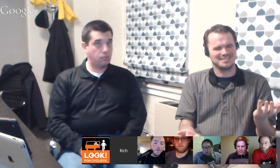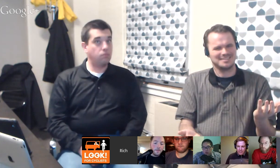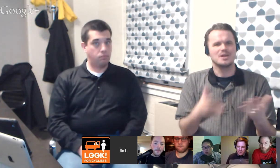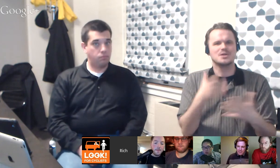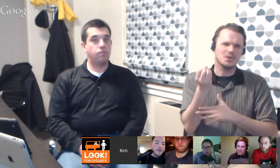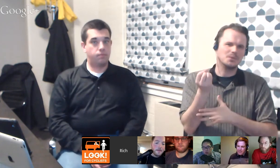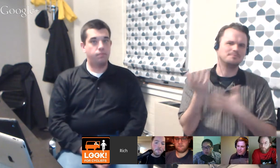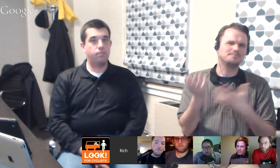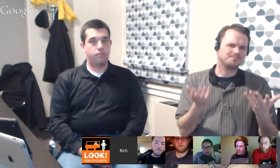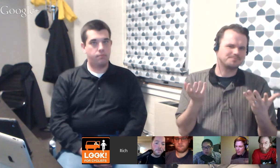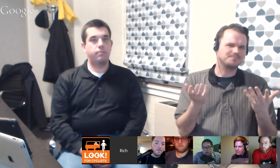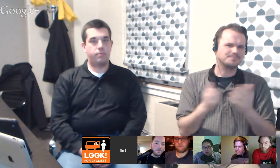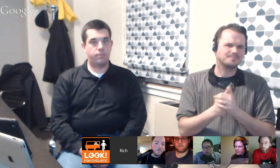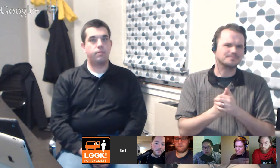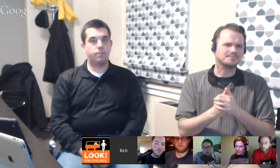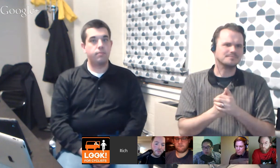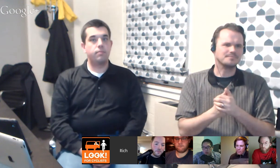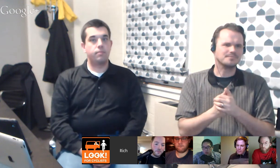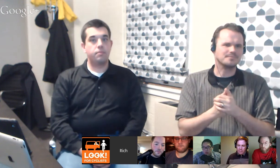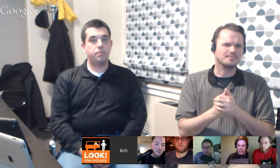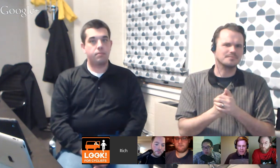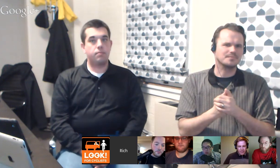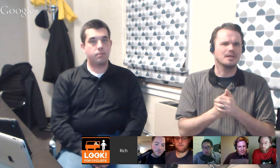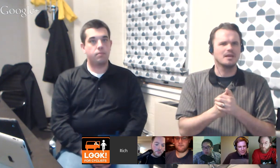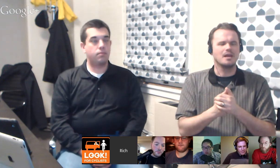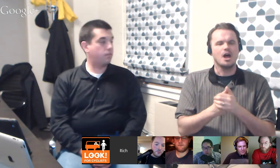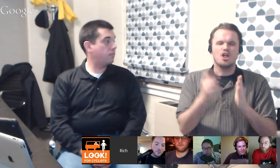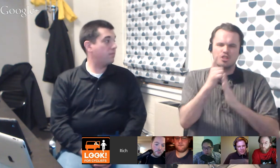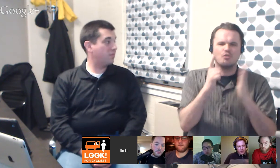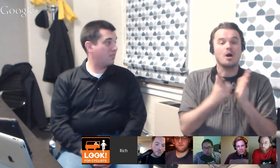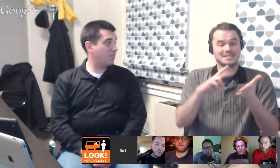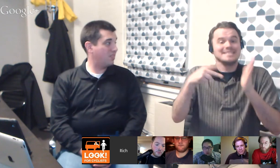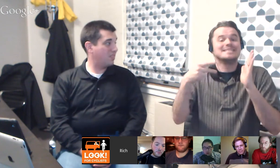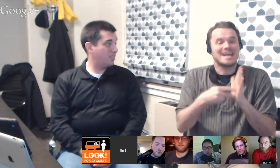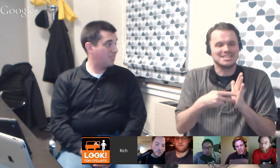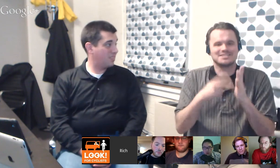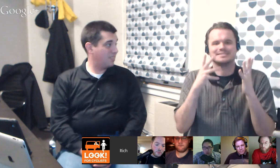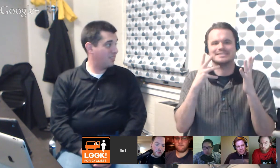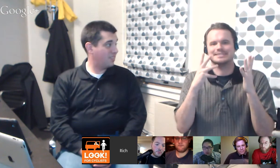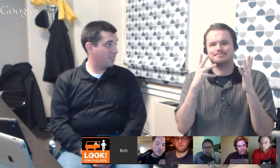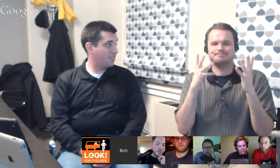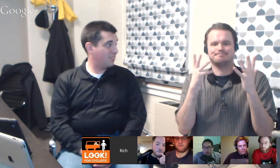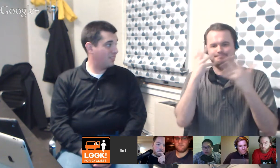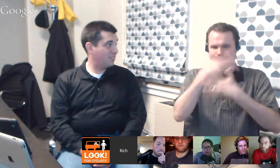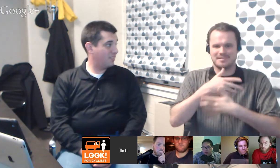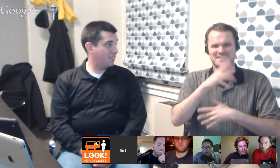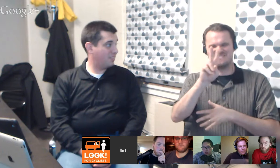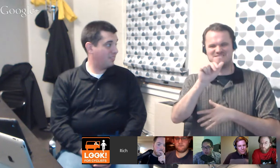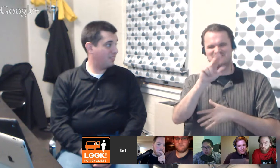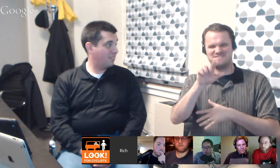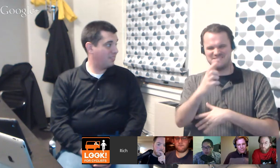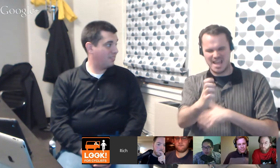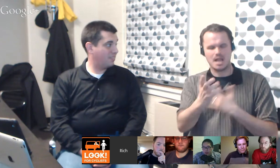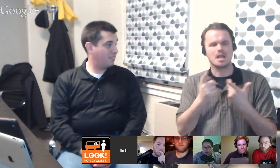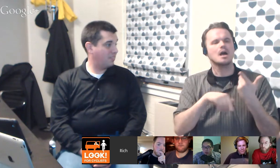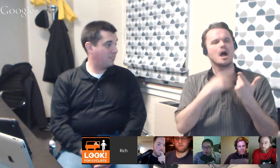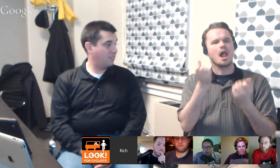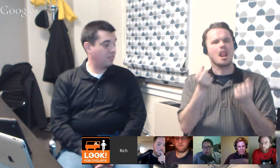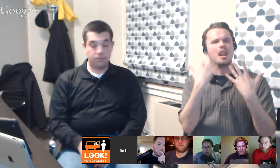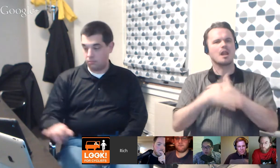So Yeah. law is purposely vague. I think a lot of countries, they